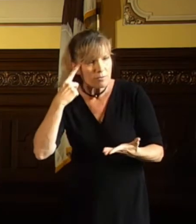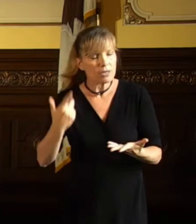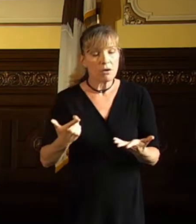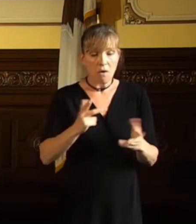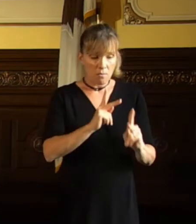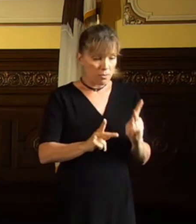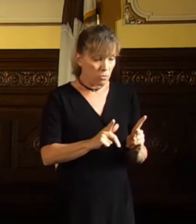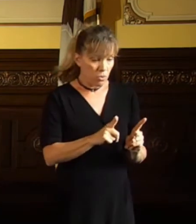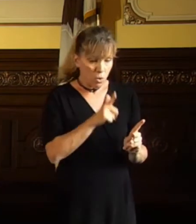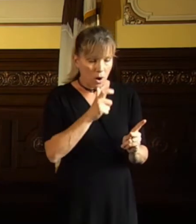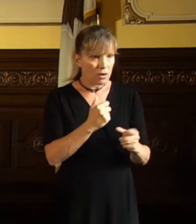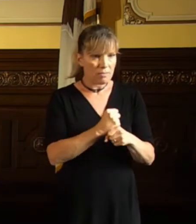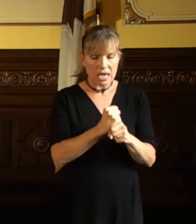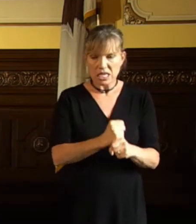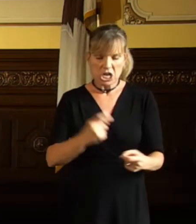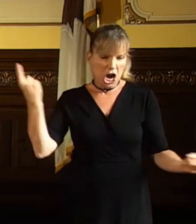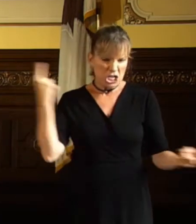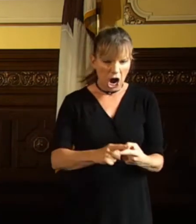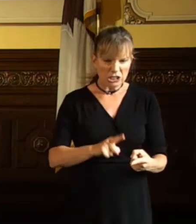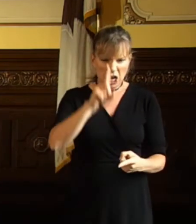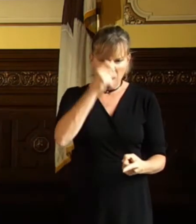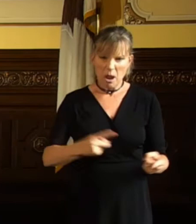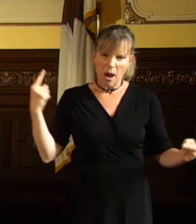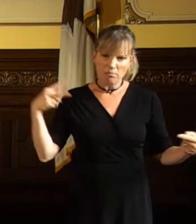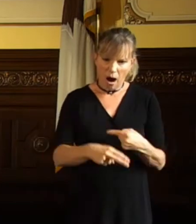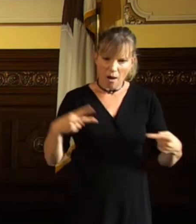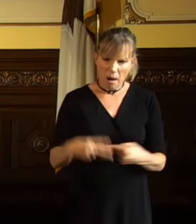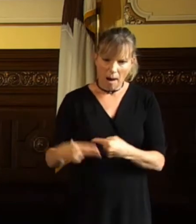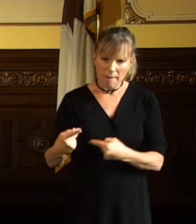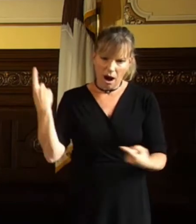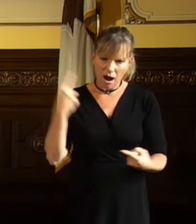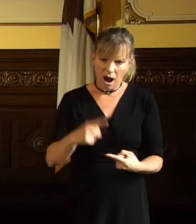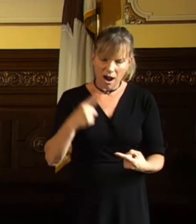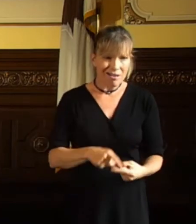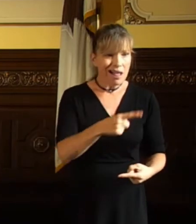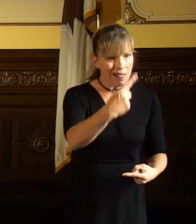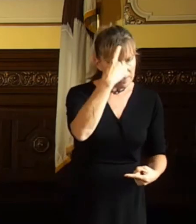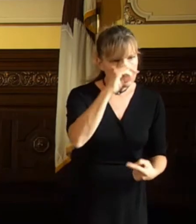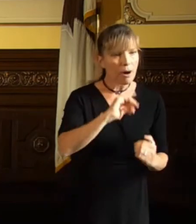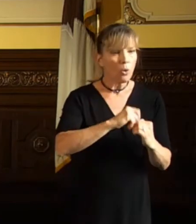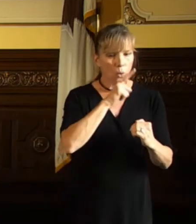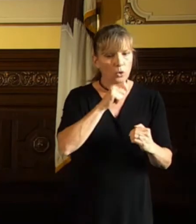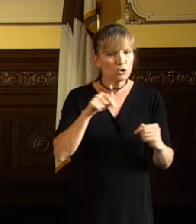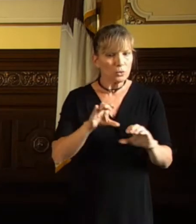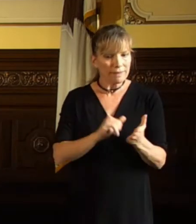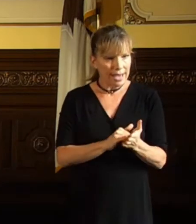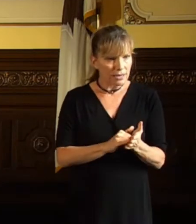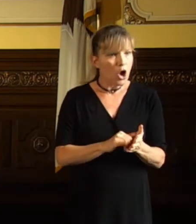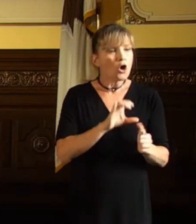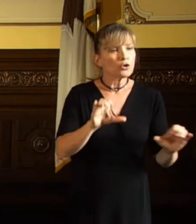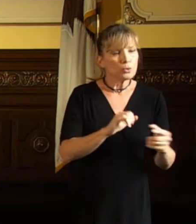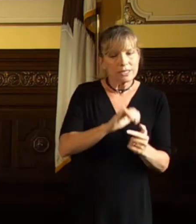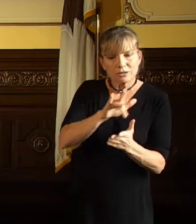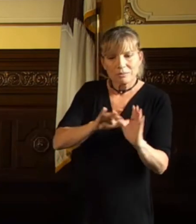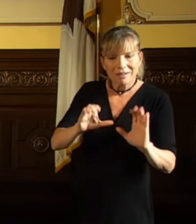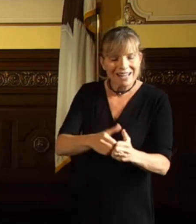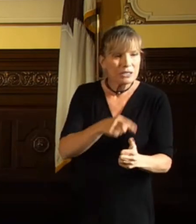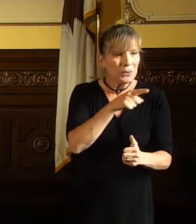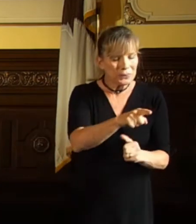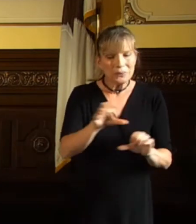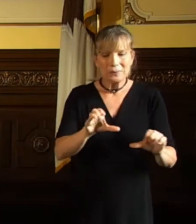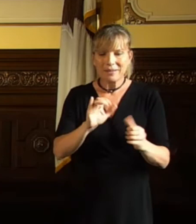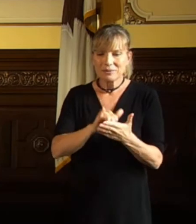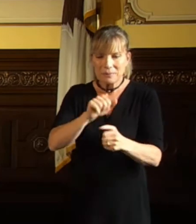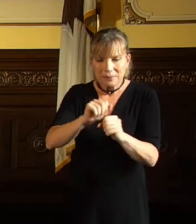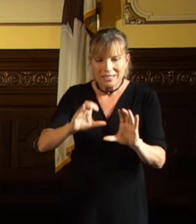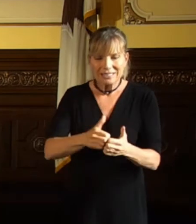for people who want to make massive cuts in government today, think about who you're doing that to. You're doing that to the middle class. You're doing that to the